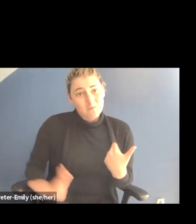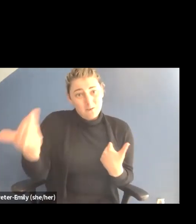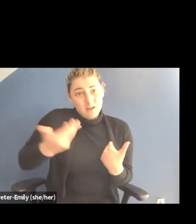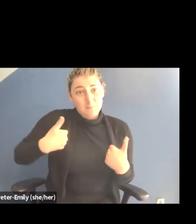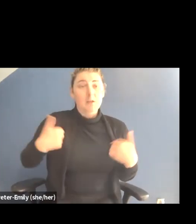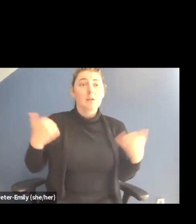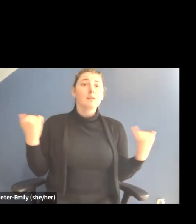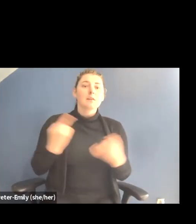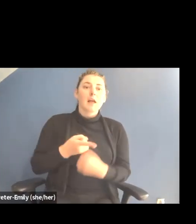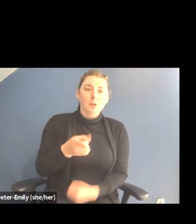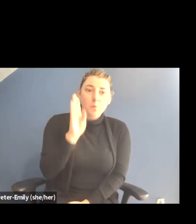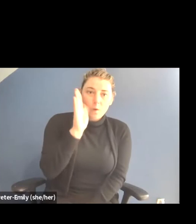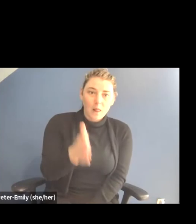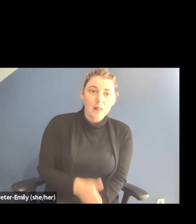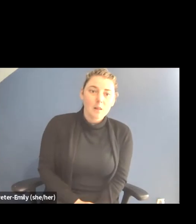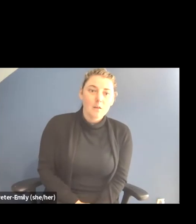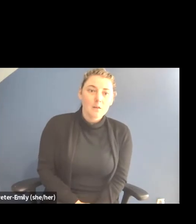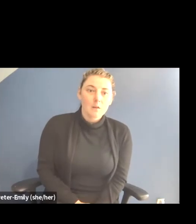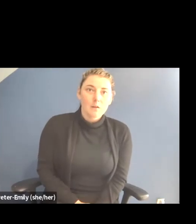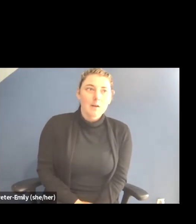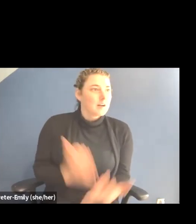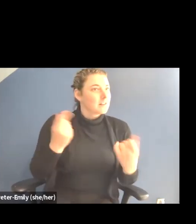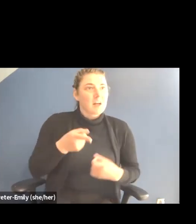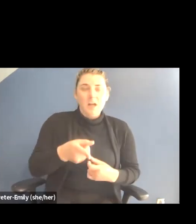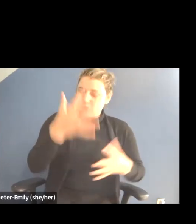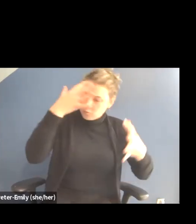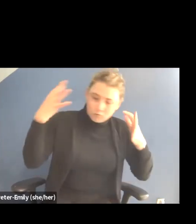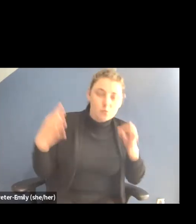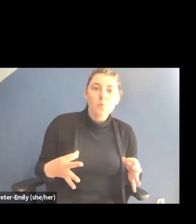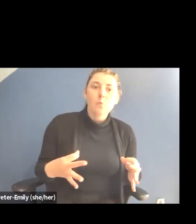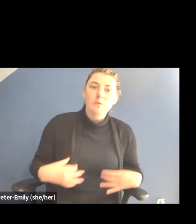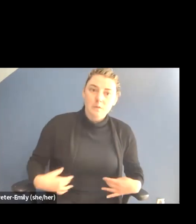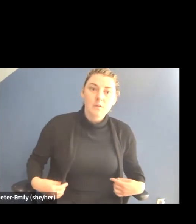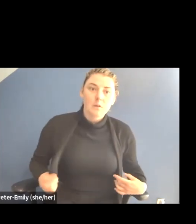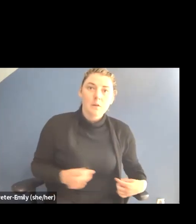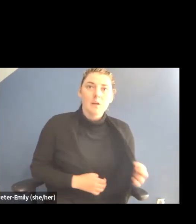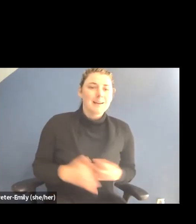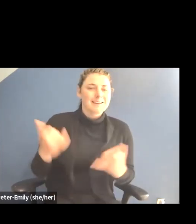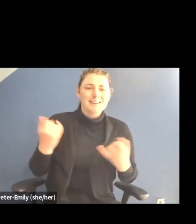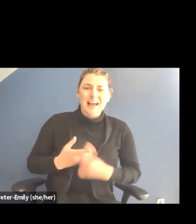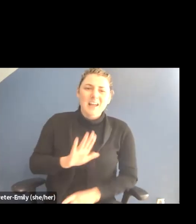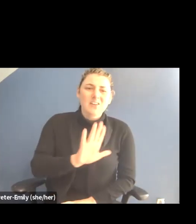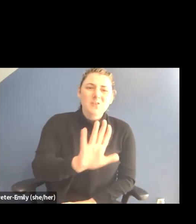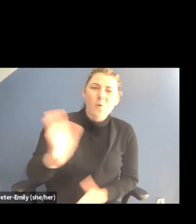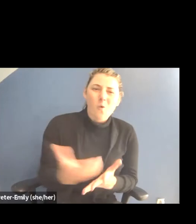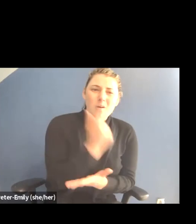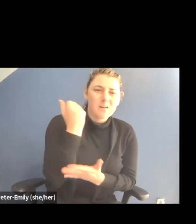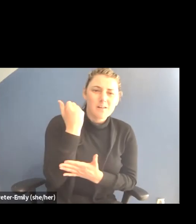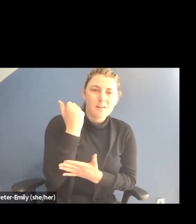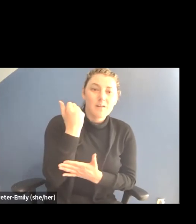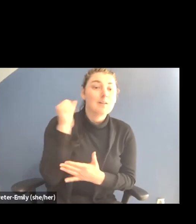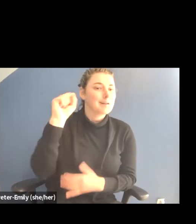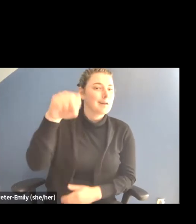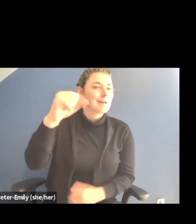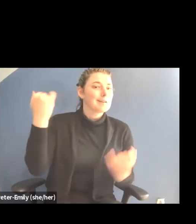Today you will, and today you choose. Today is yours. Yes, today